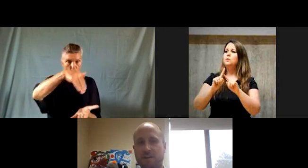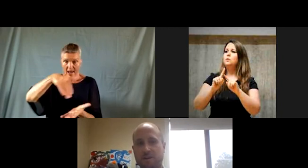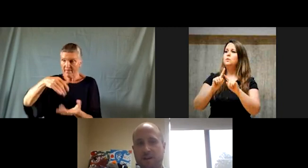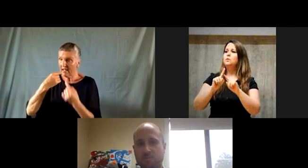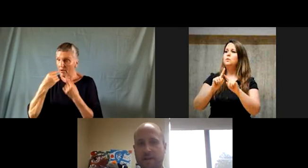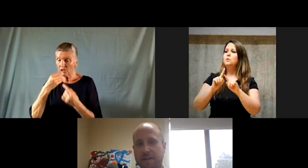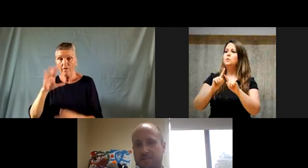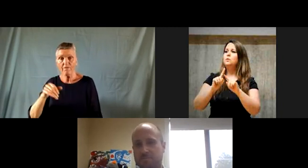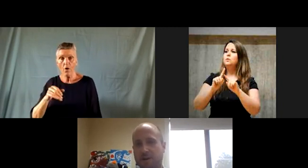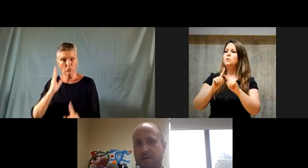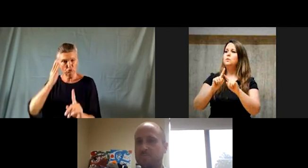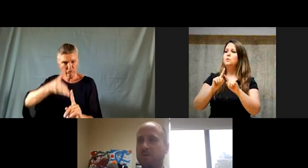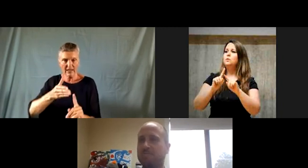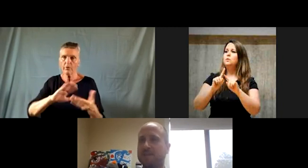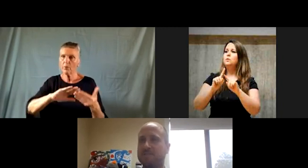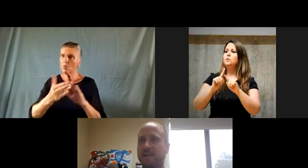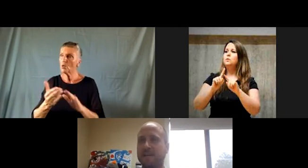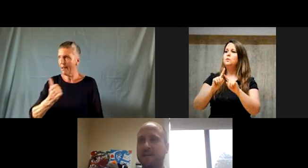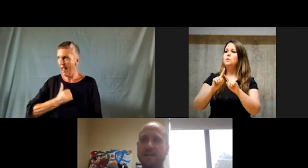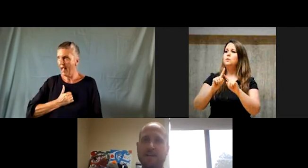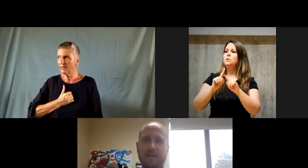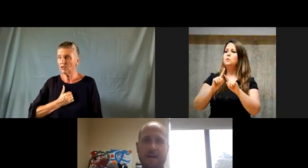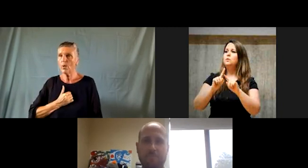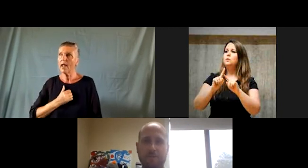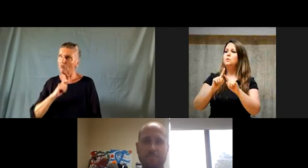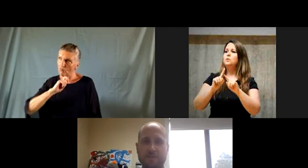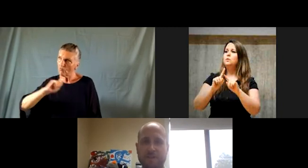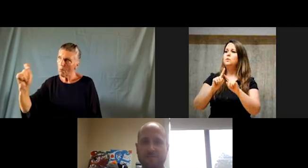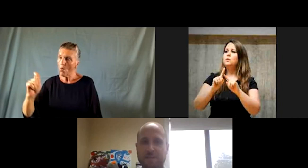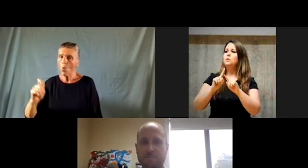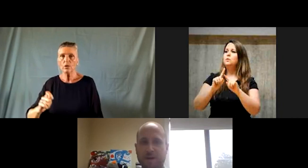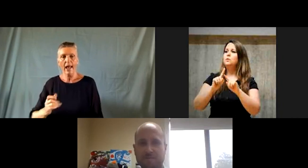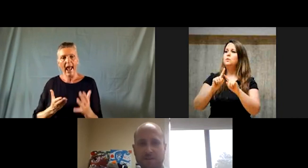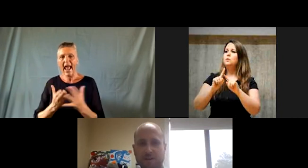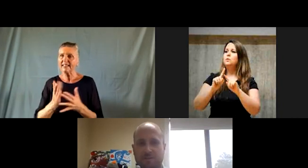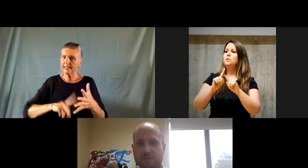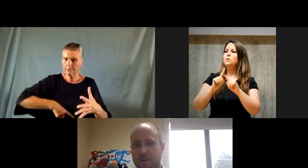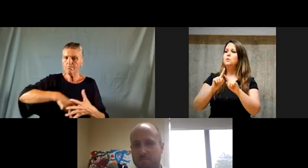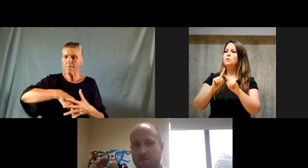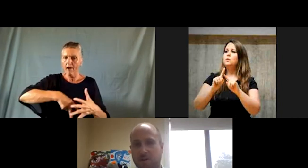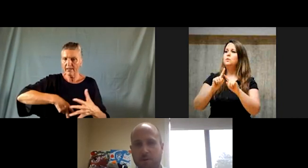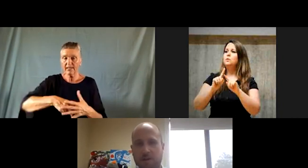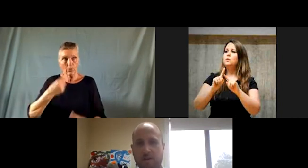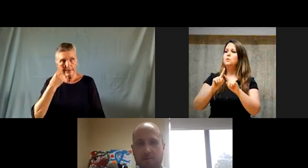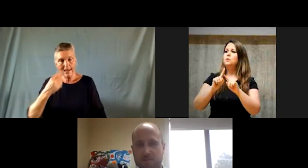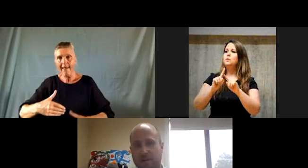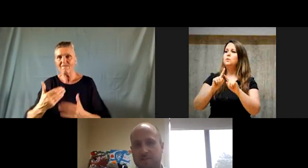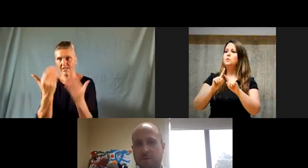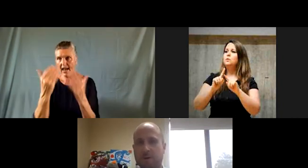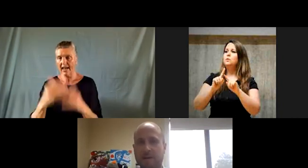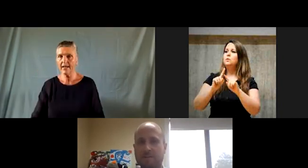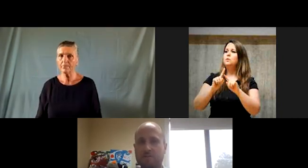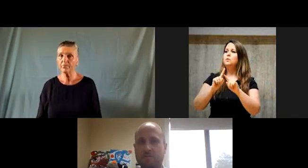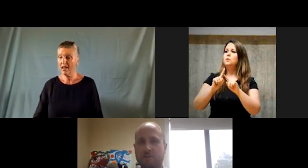community around what access barriers we face daily. Myself, as part of a guide dog team, I'm excited